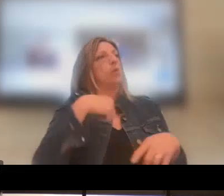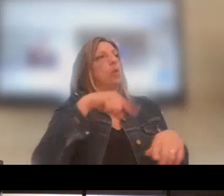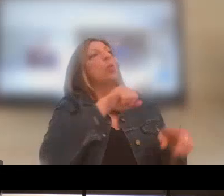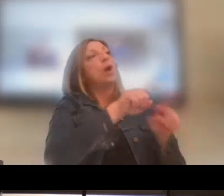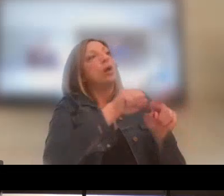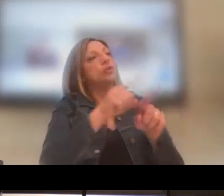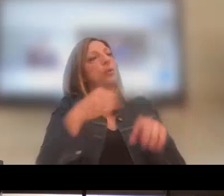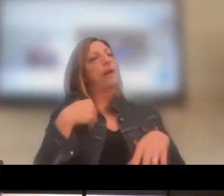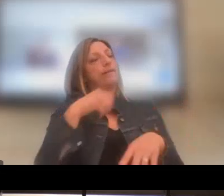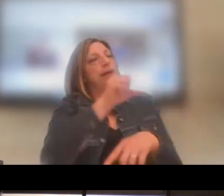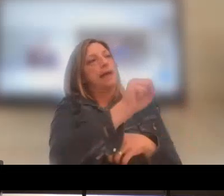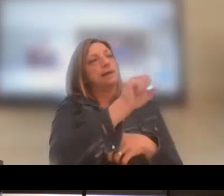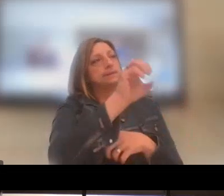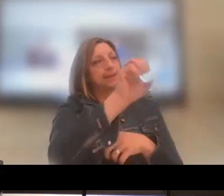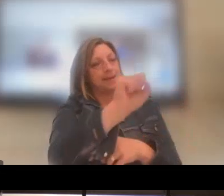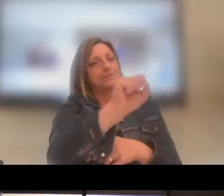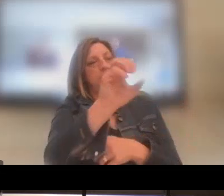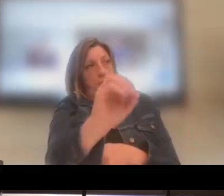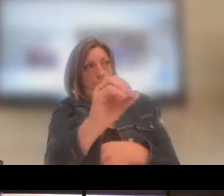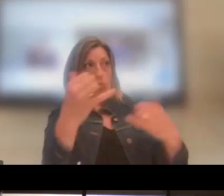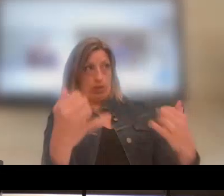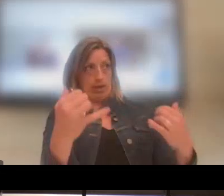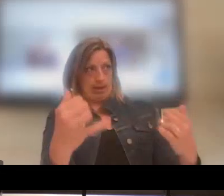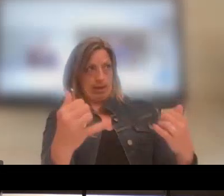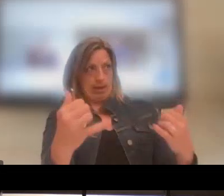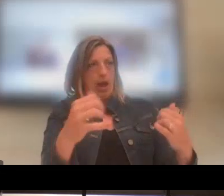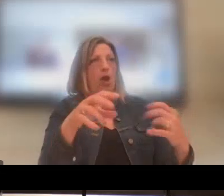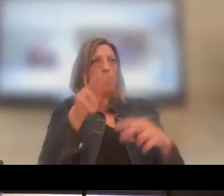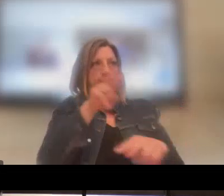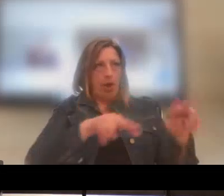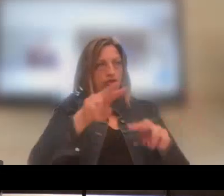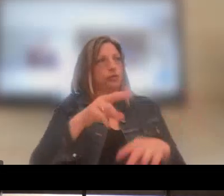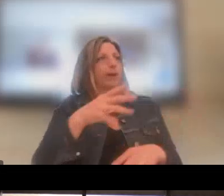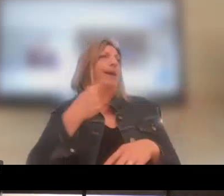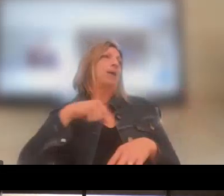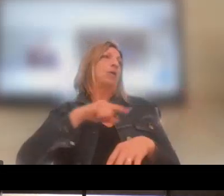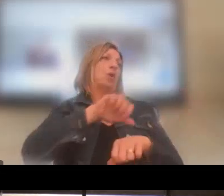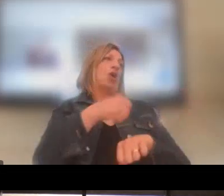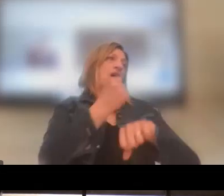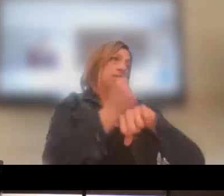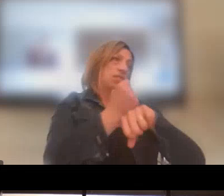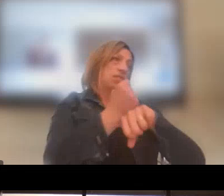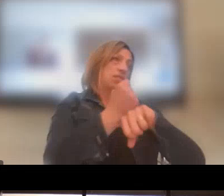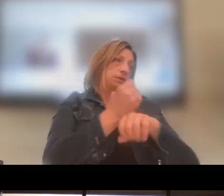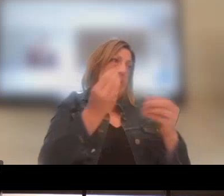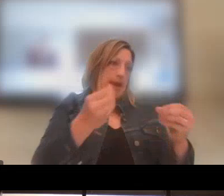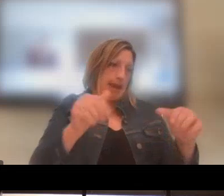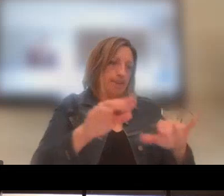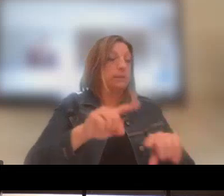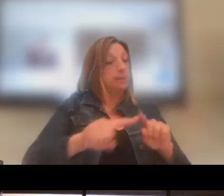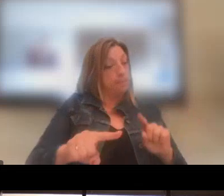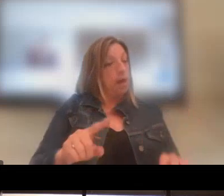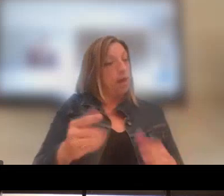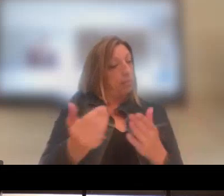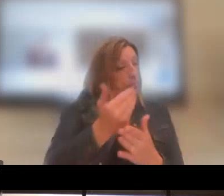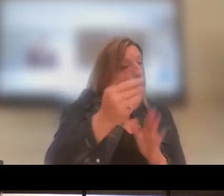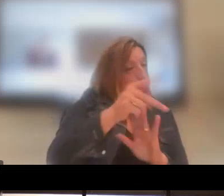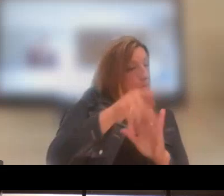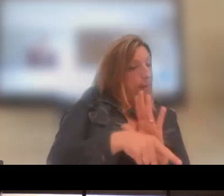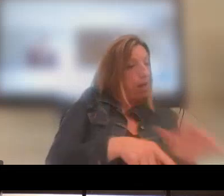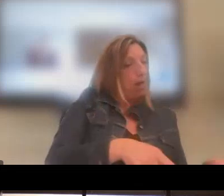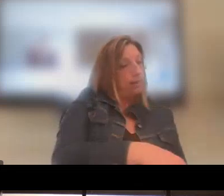Eddie and our SO is will be monitoring the